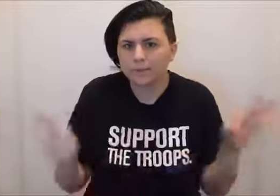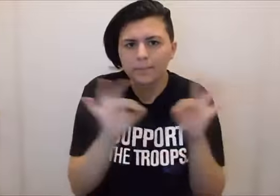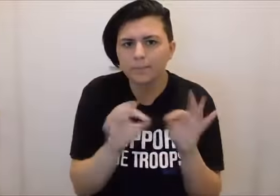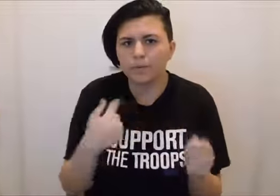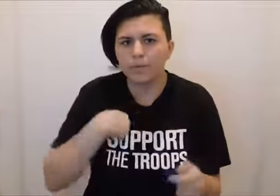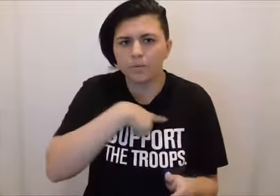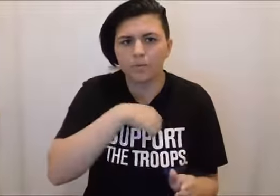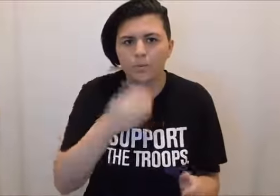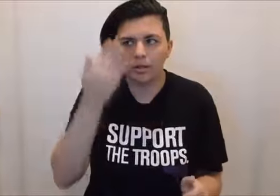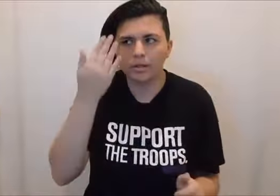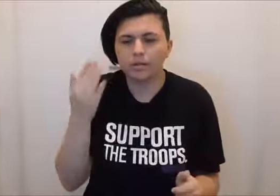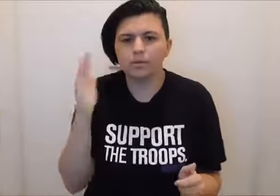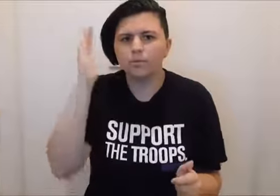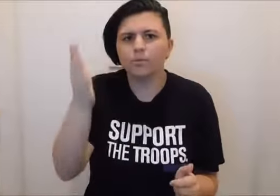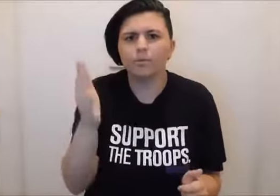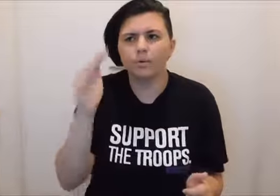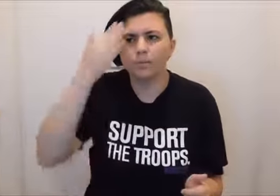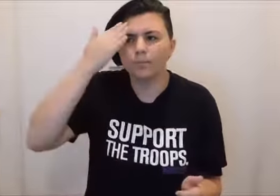didn't have the Iliad.